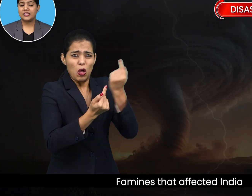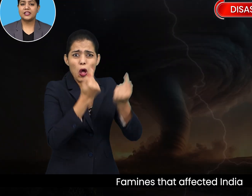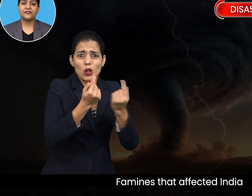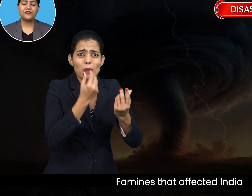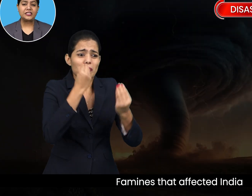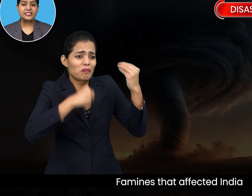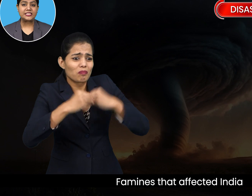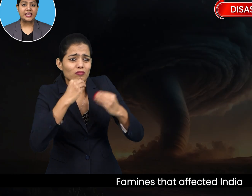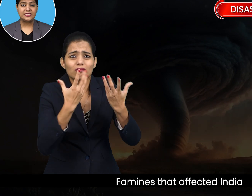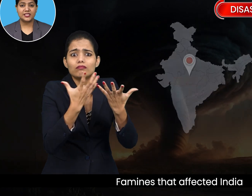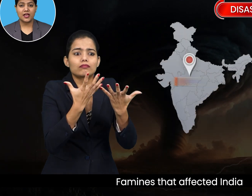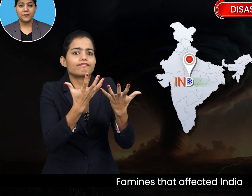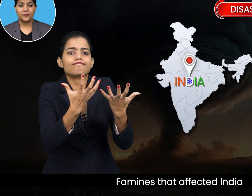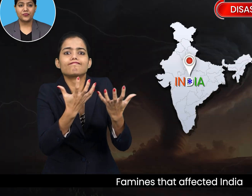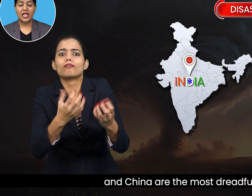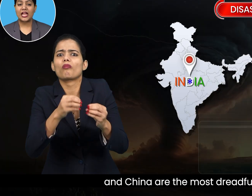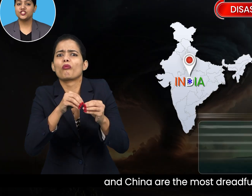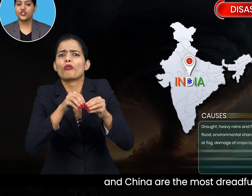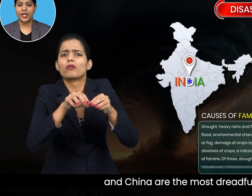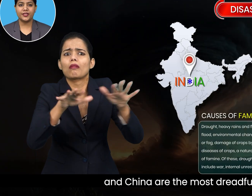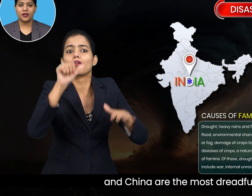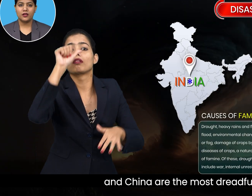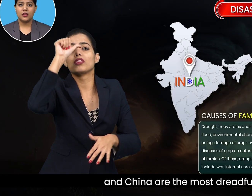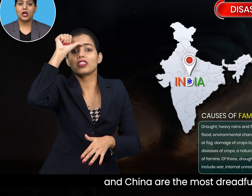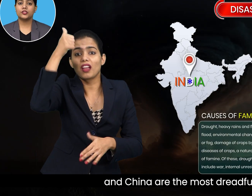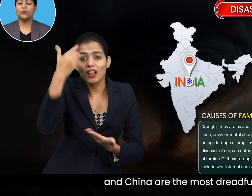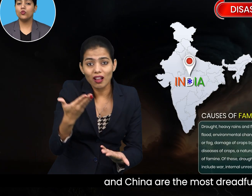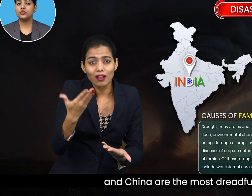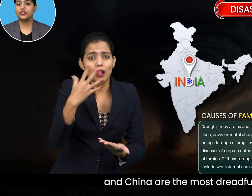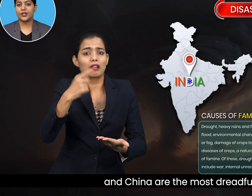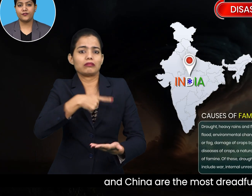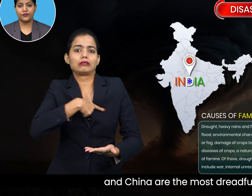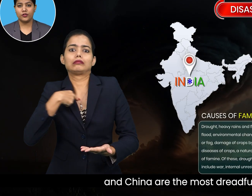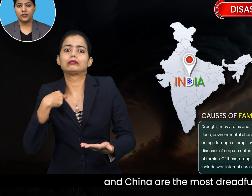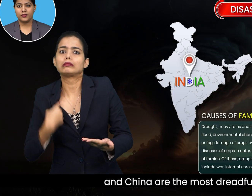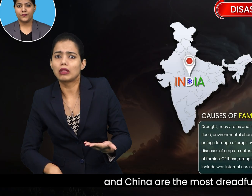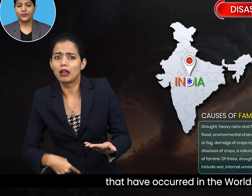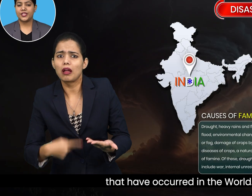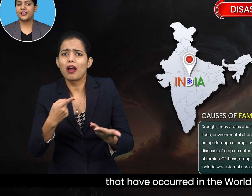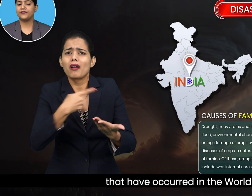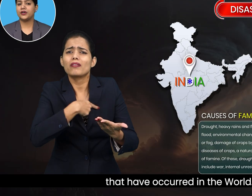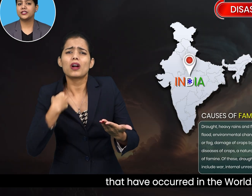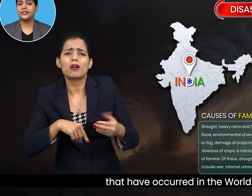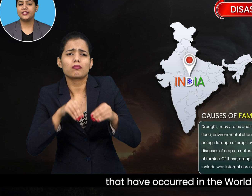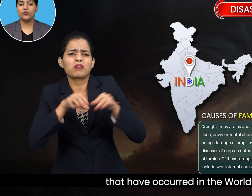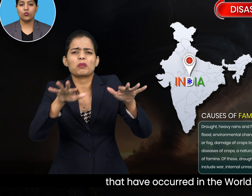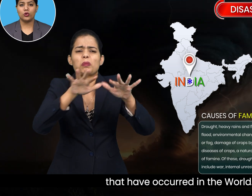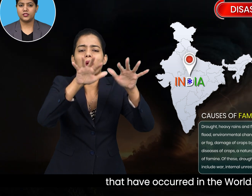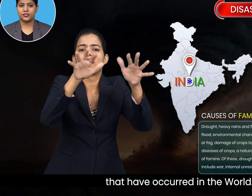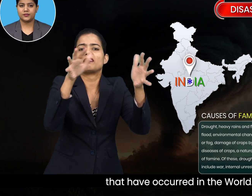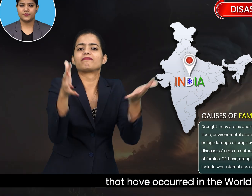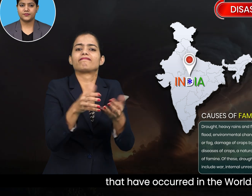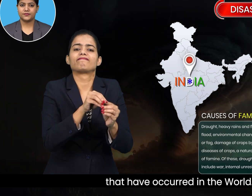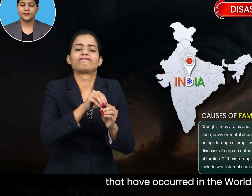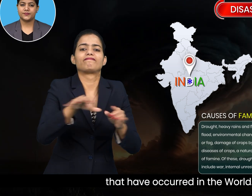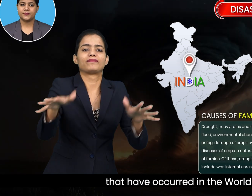Famines that affected India and China are the most dreadful that have occurred in the